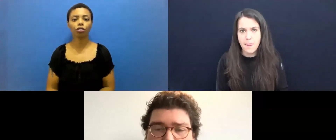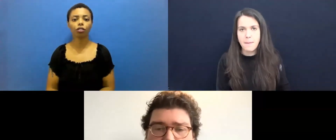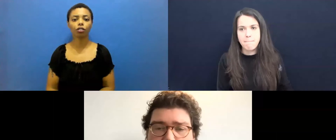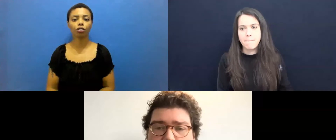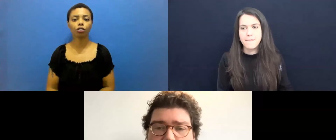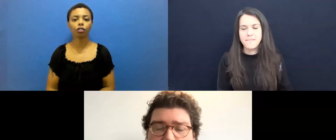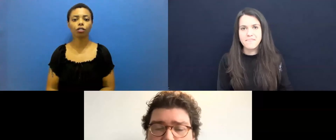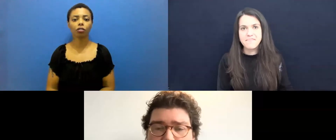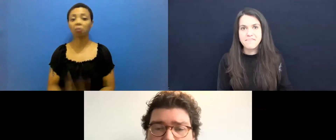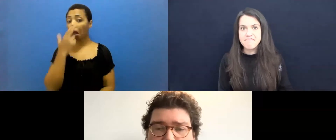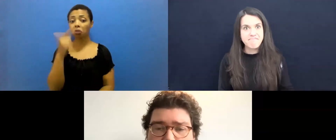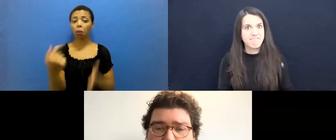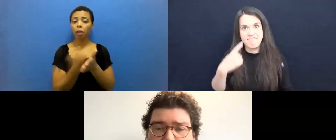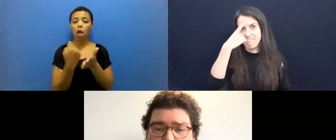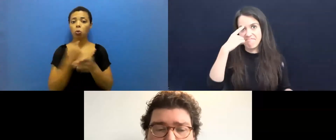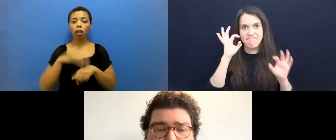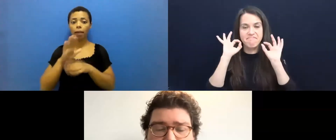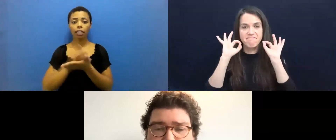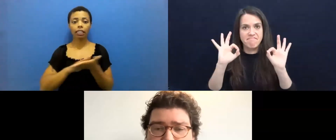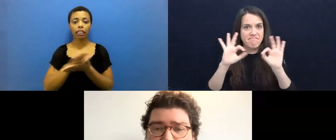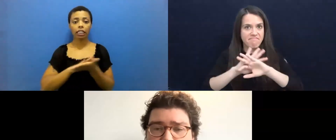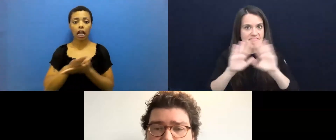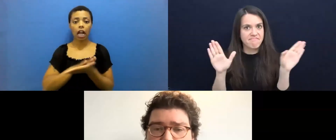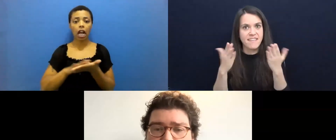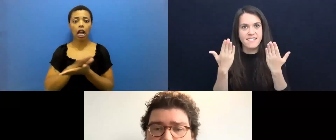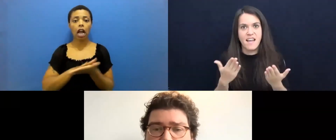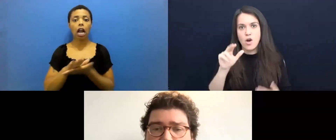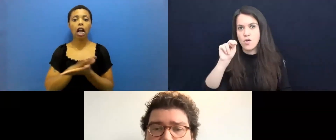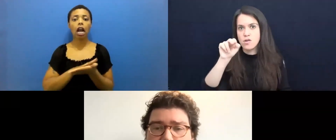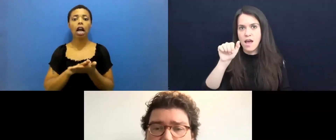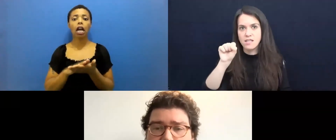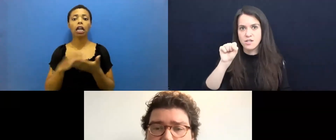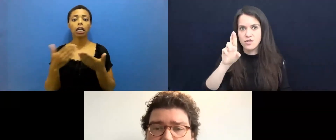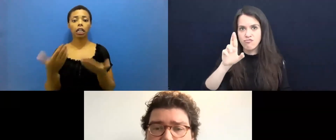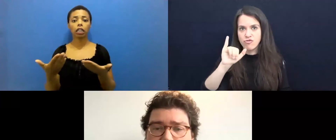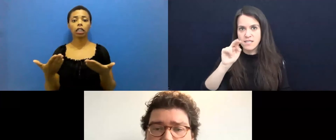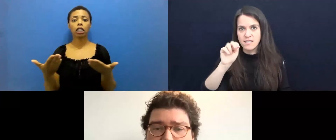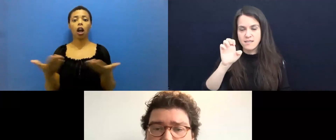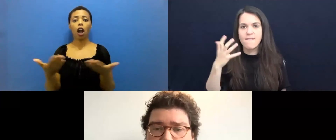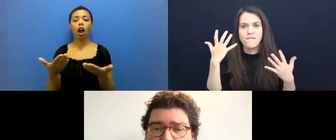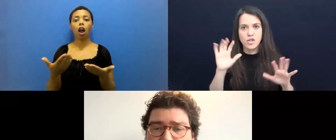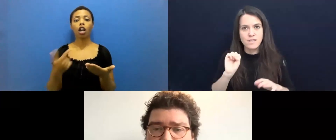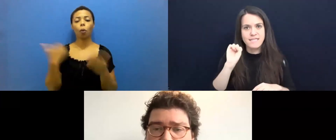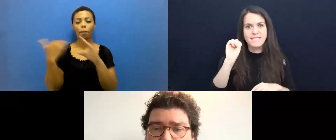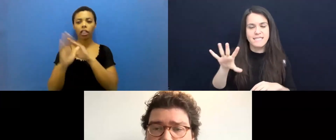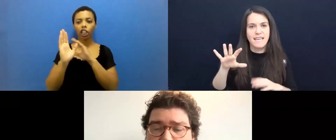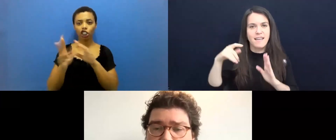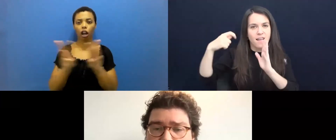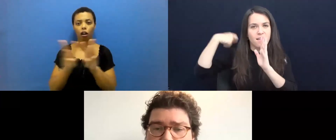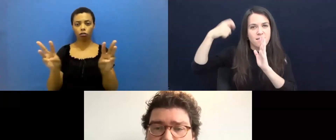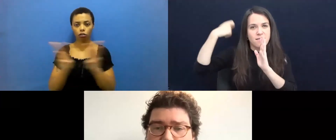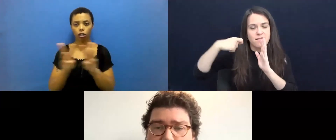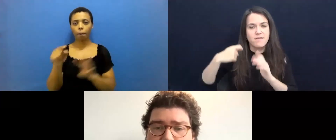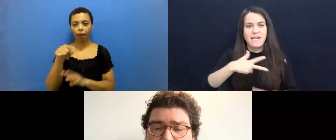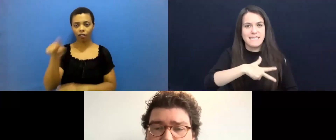I don't think so. I think Nazreen shared the link to the Danish haptic signals in